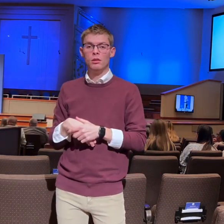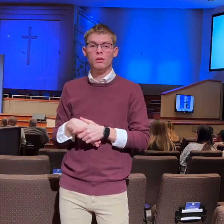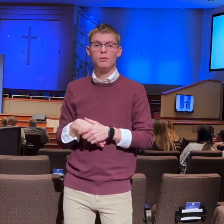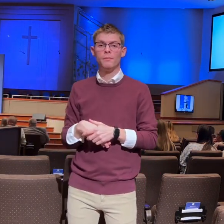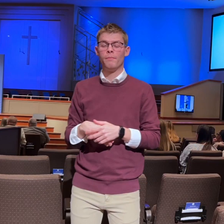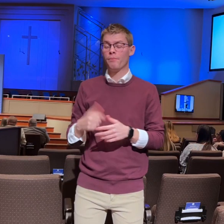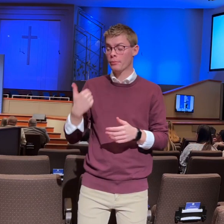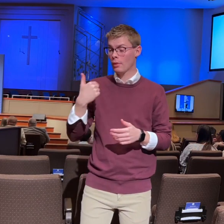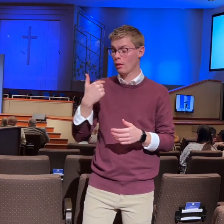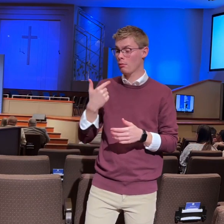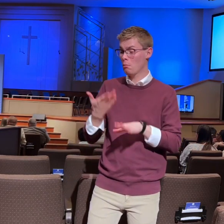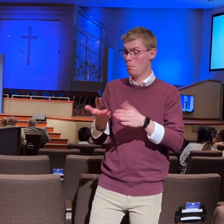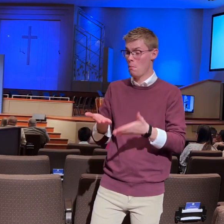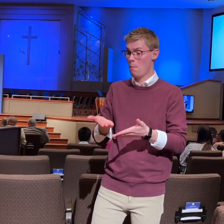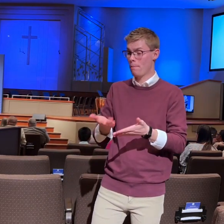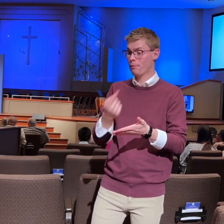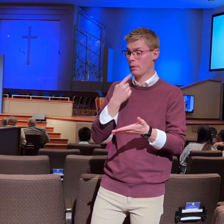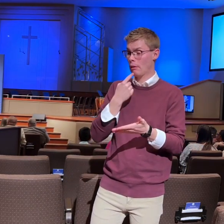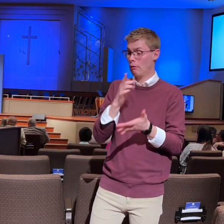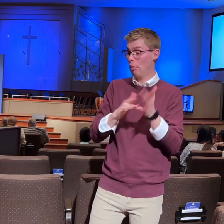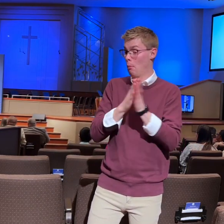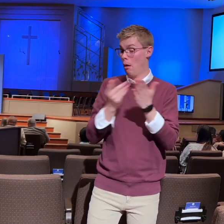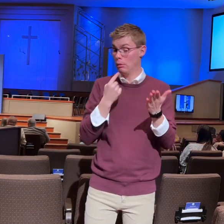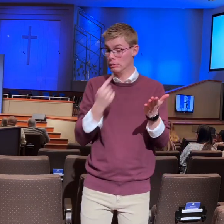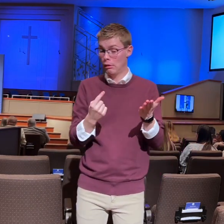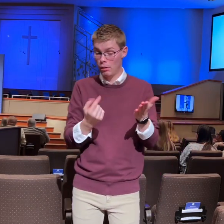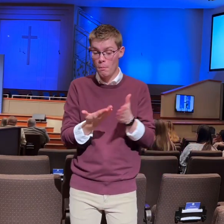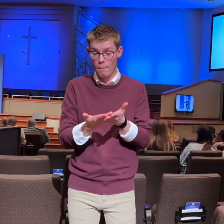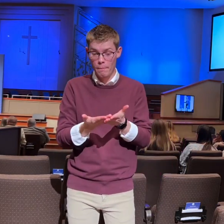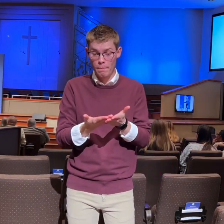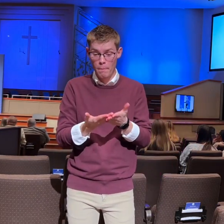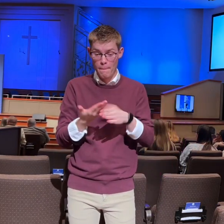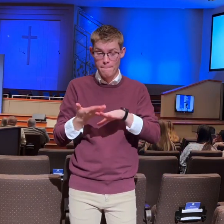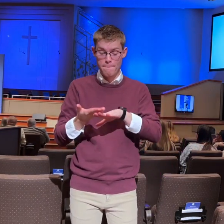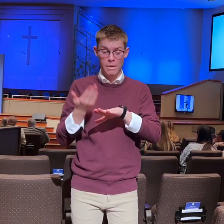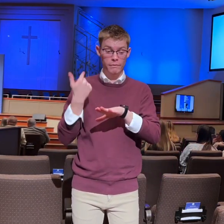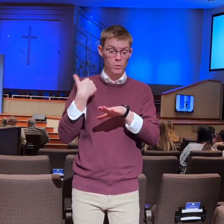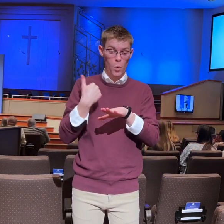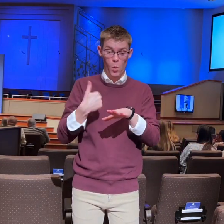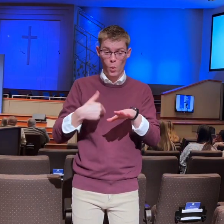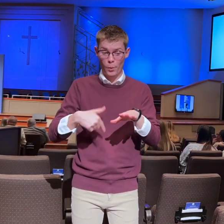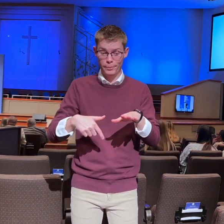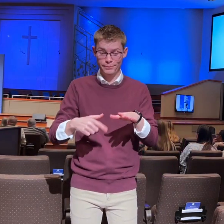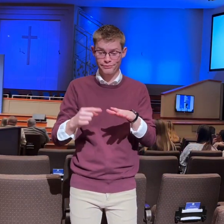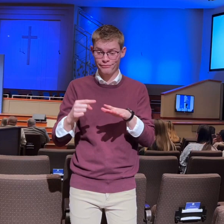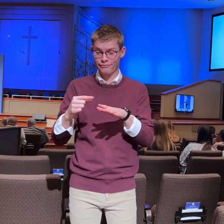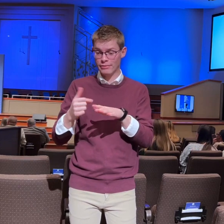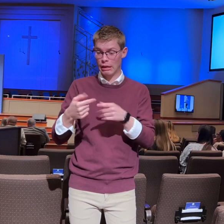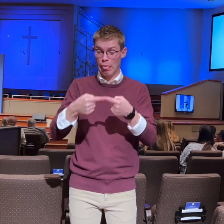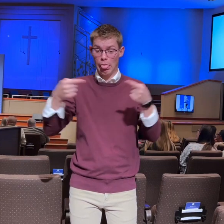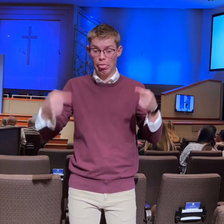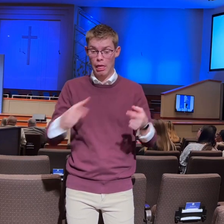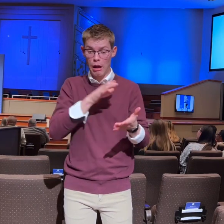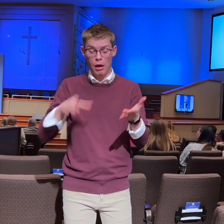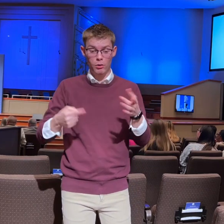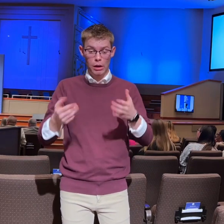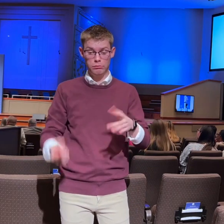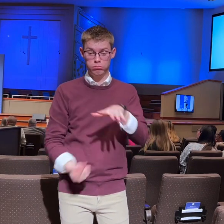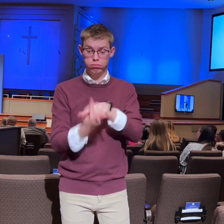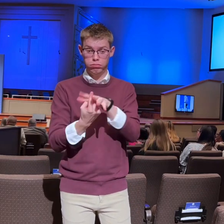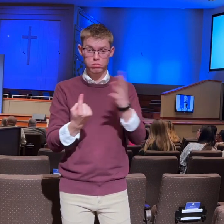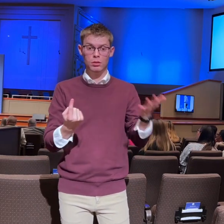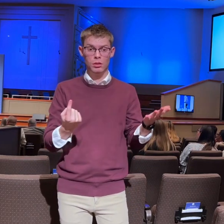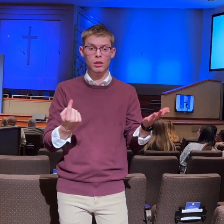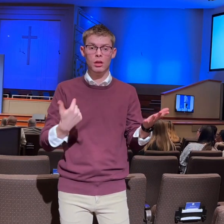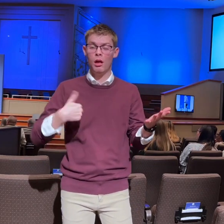Antichrist is going to be able to have this sway over the masses, one of the first things that will happen is that churches, the salt